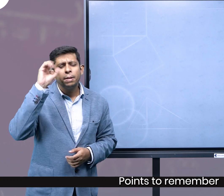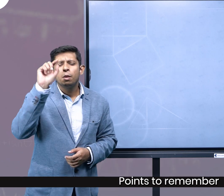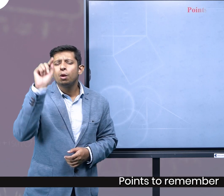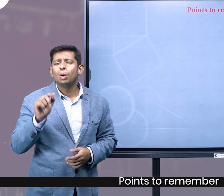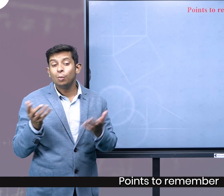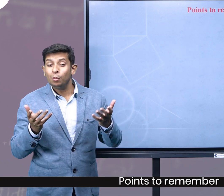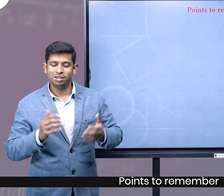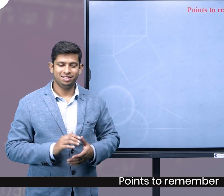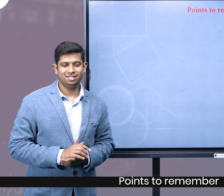Points to remember.